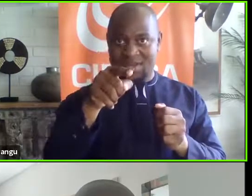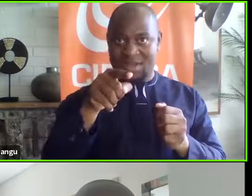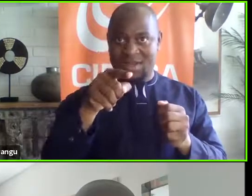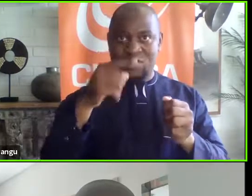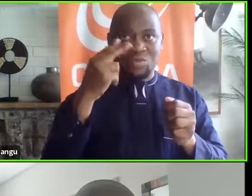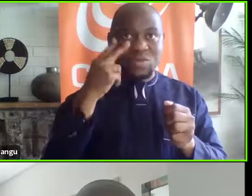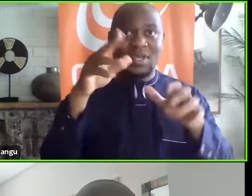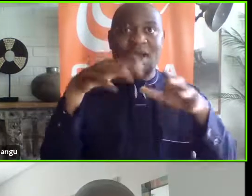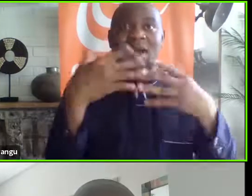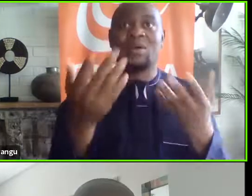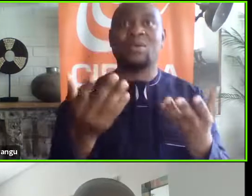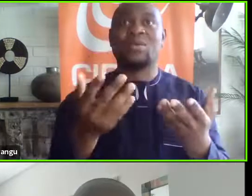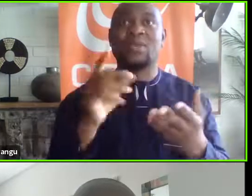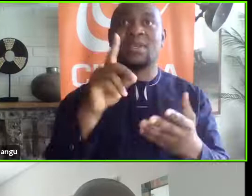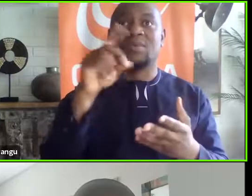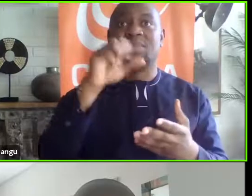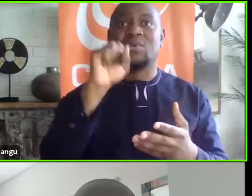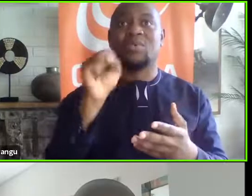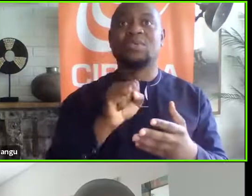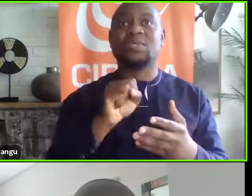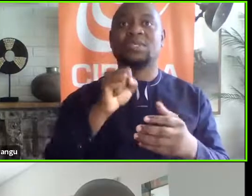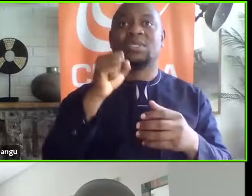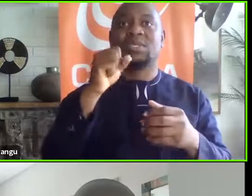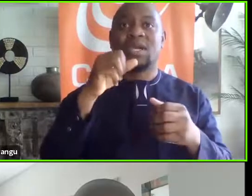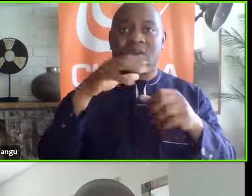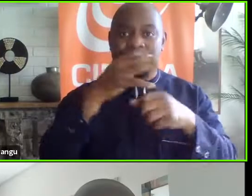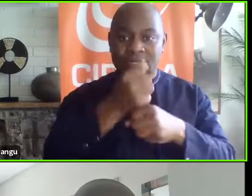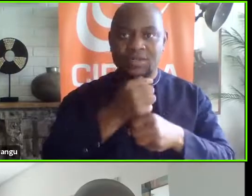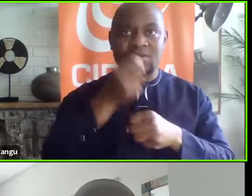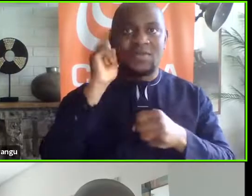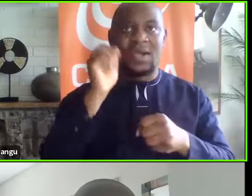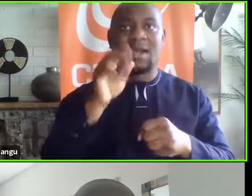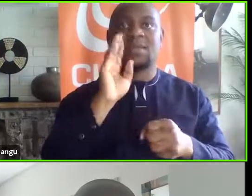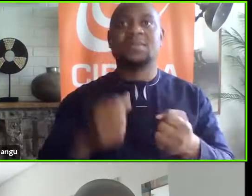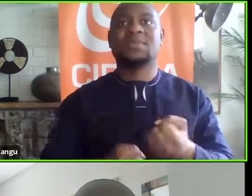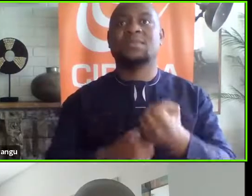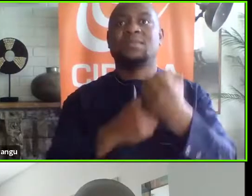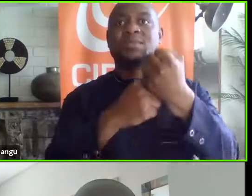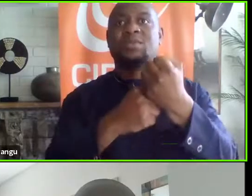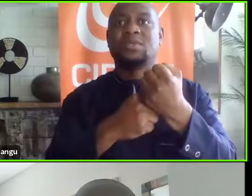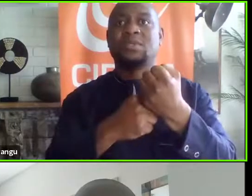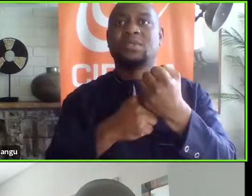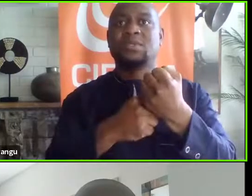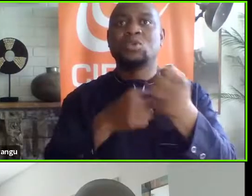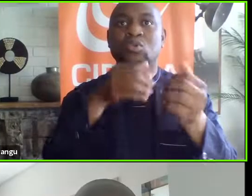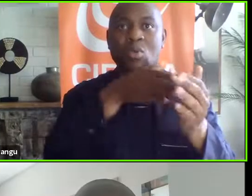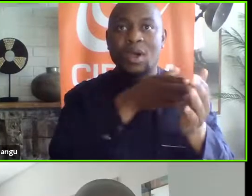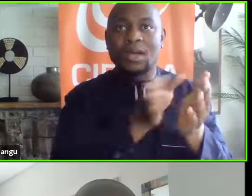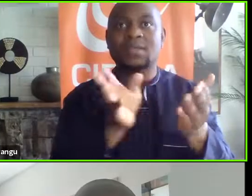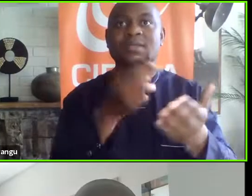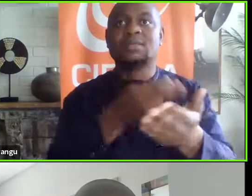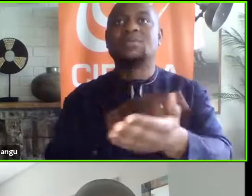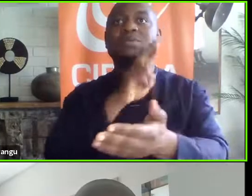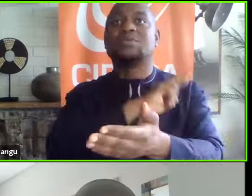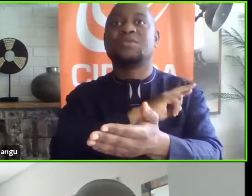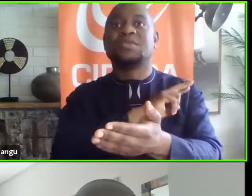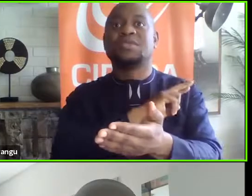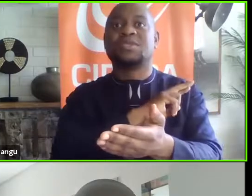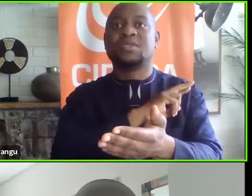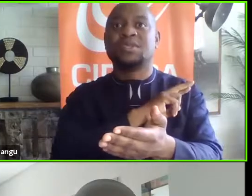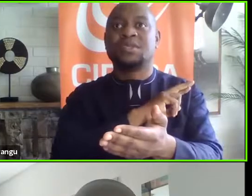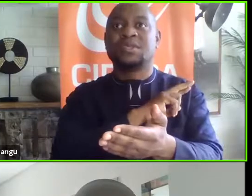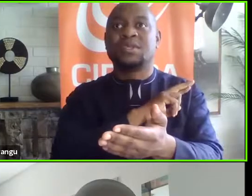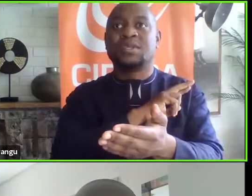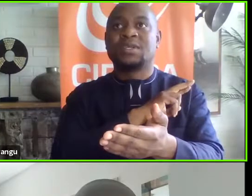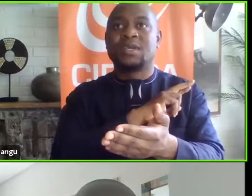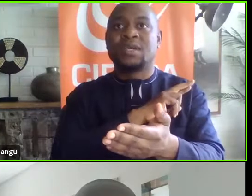because government itself needs to know how DPOs and different organizations can be supportive to